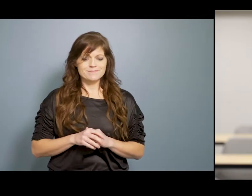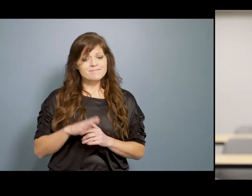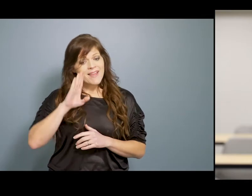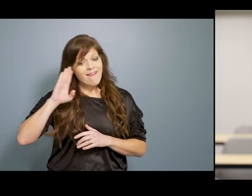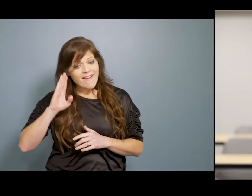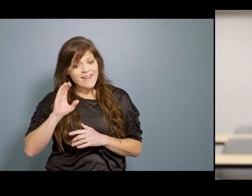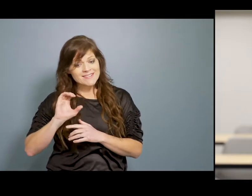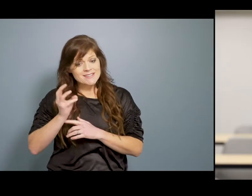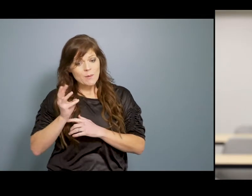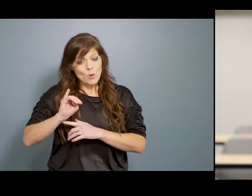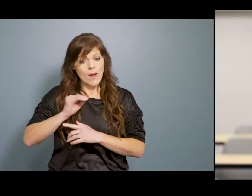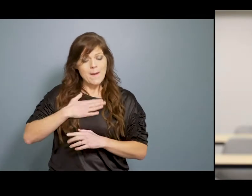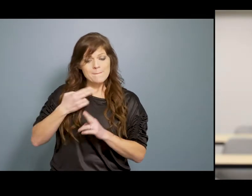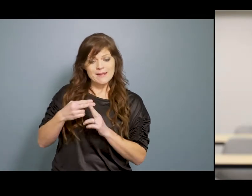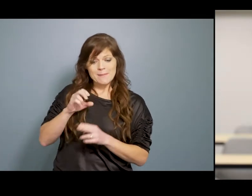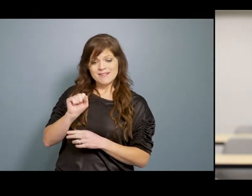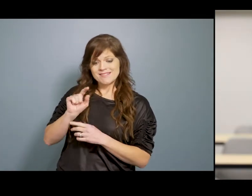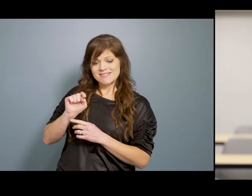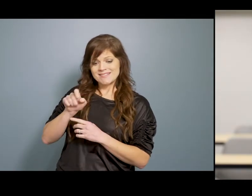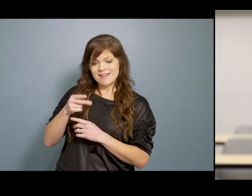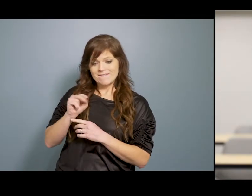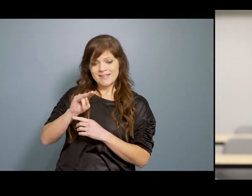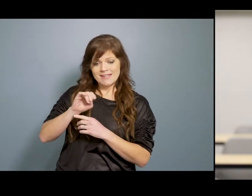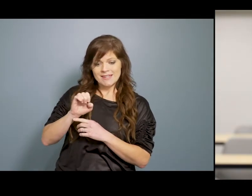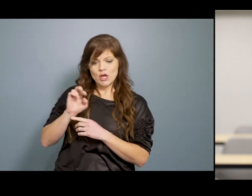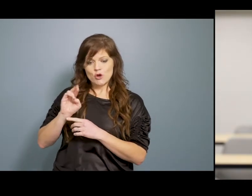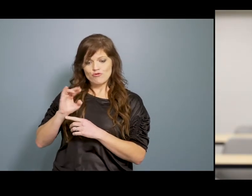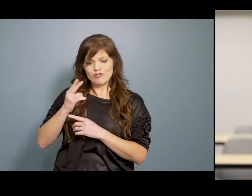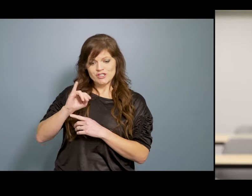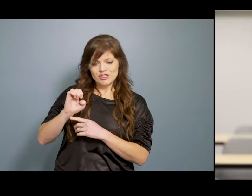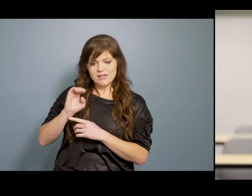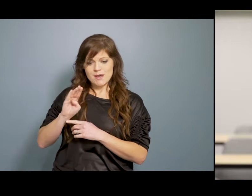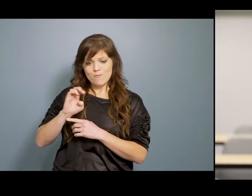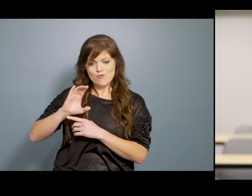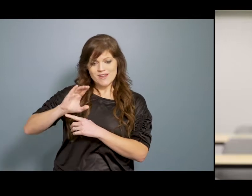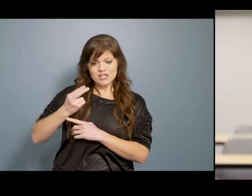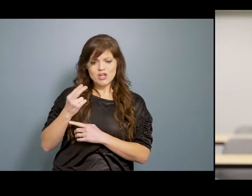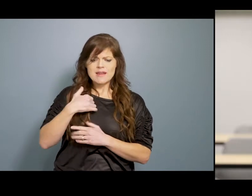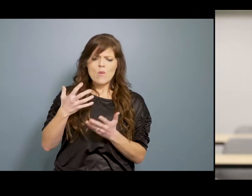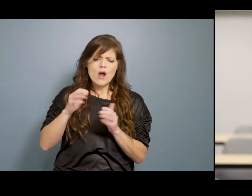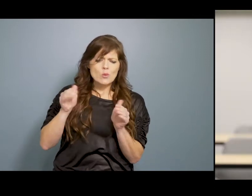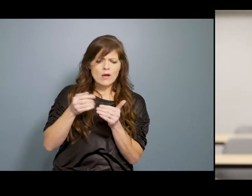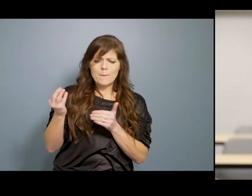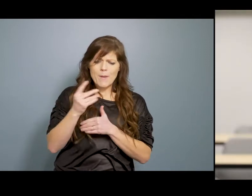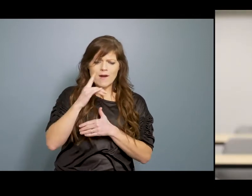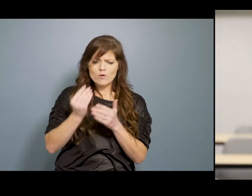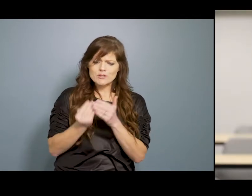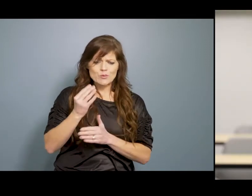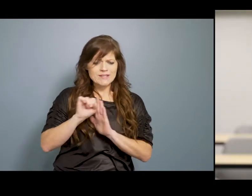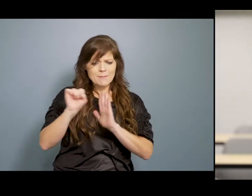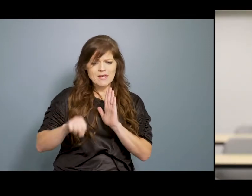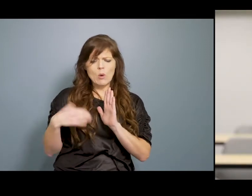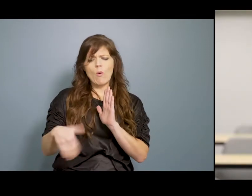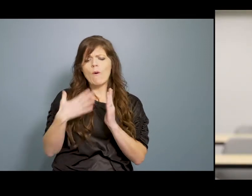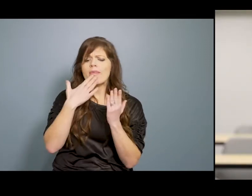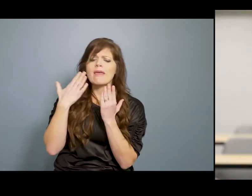Hi, CWI, Stephanie Ritchie-Breet Chair, Faculty Senate President, and I want to welcome you back for spring semester, and thank goodness